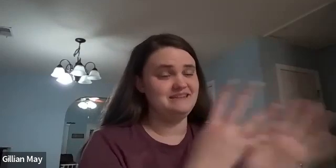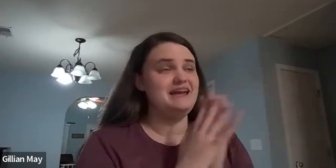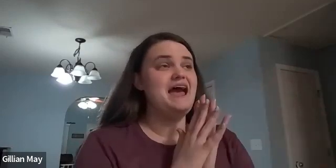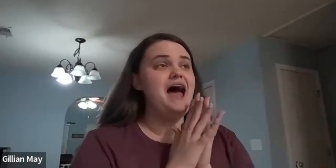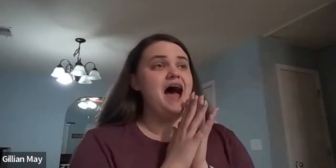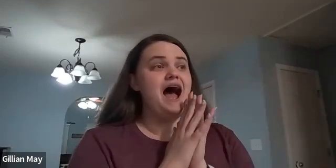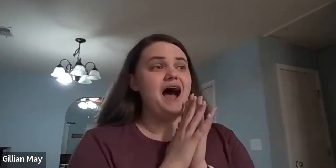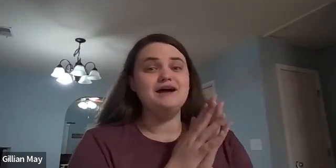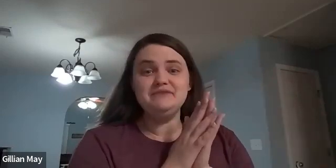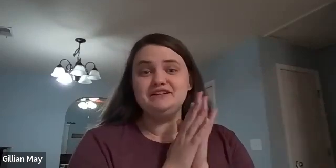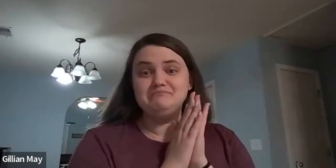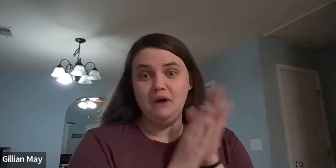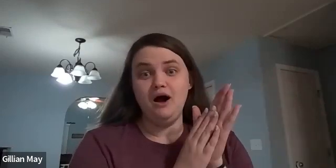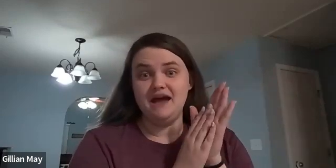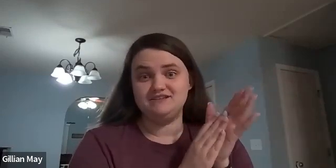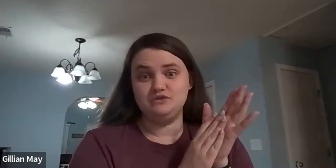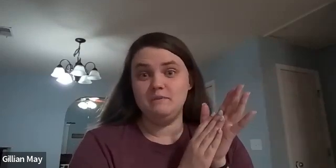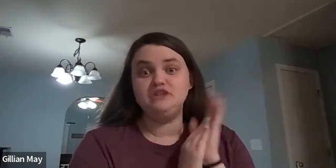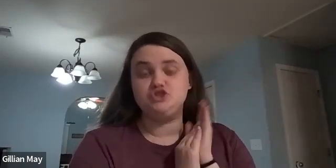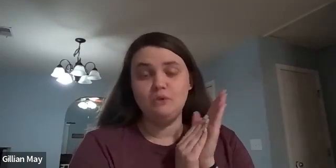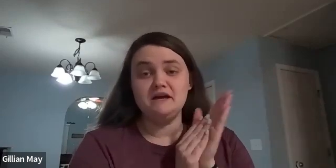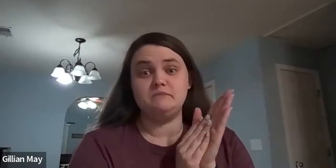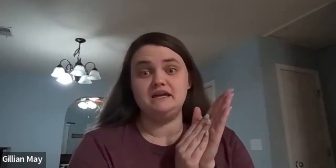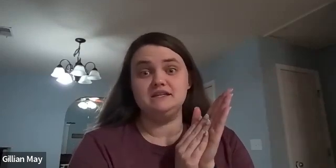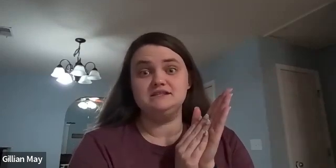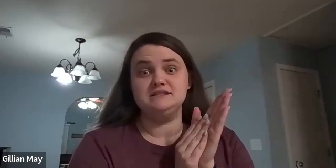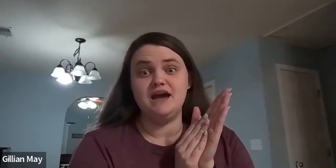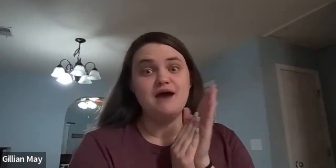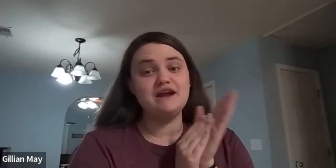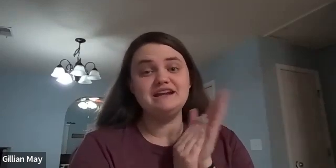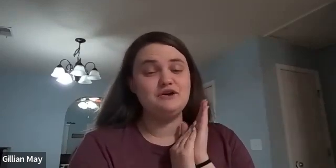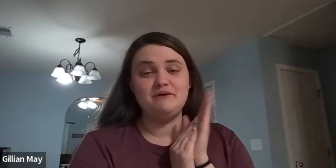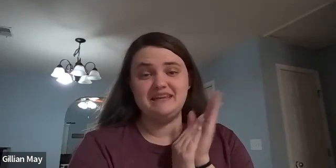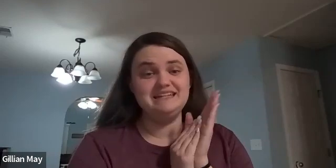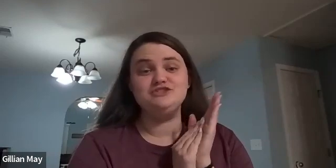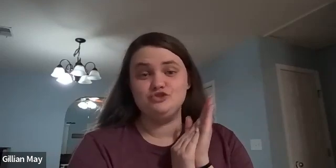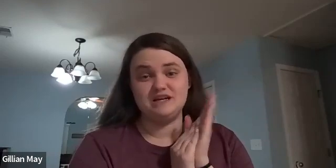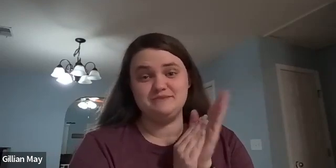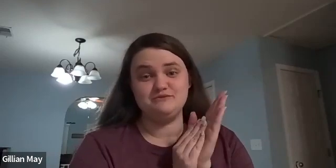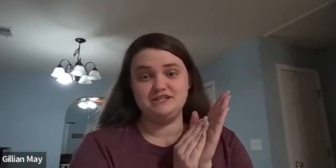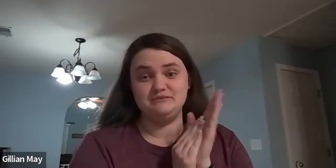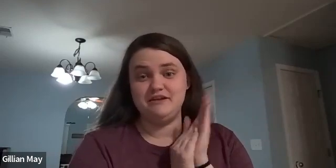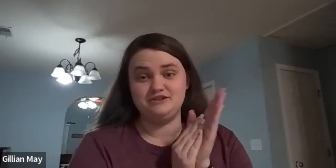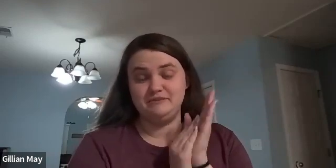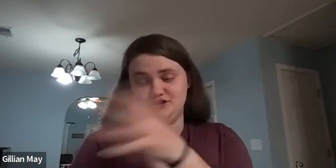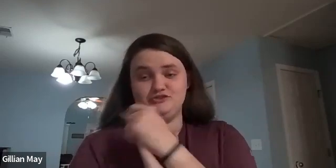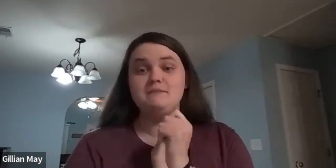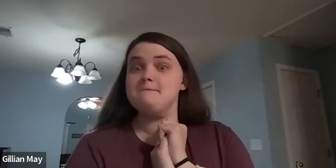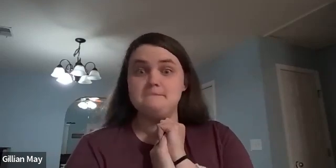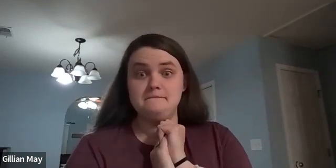Like I am like mom at school. I'm like, don't mess with my kids. I'm ready to go down with any teacher who tries to mess with my children. I'm like,